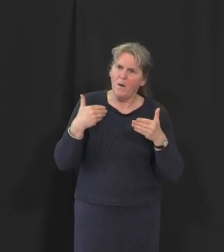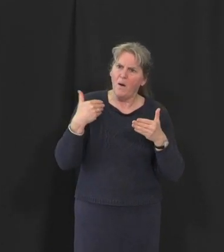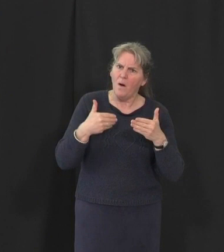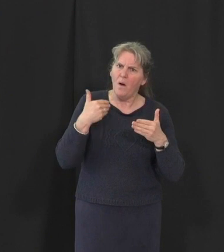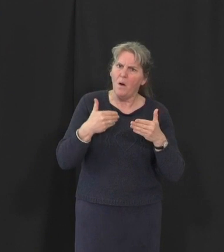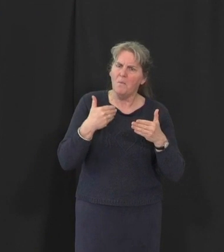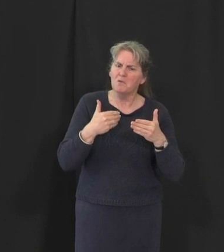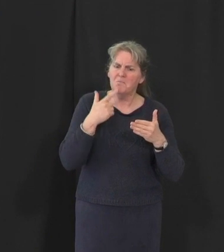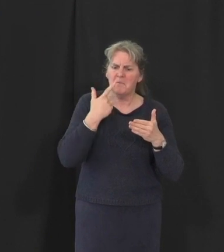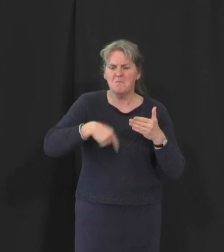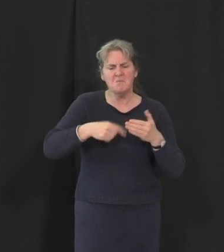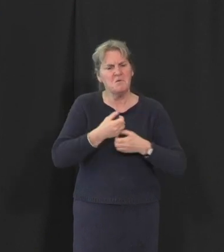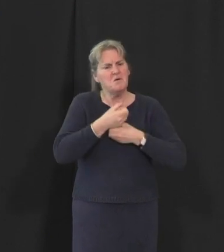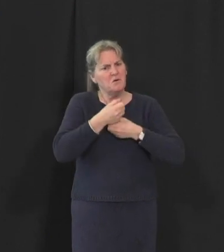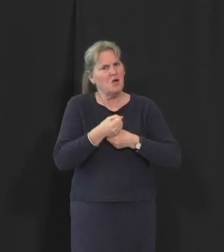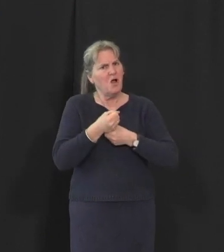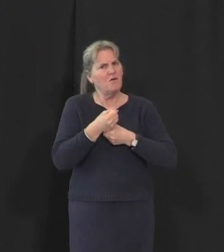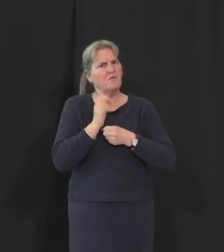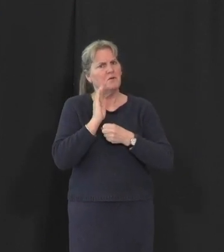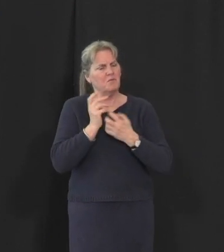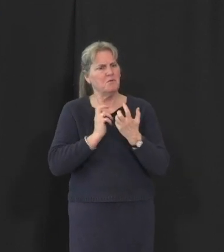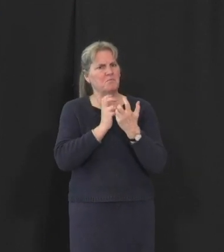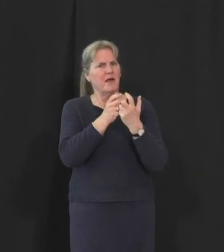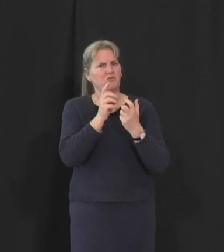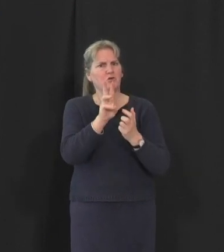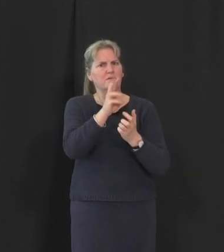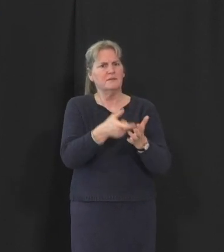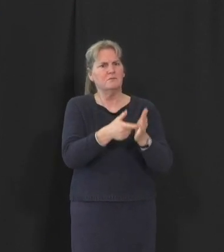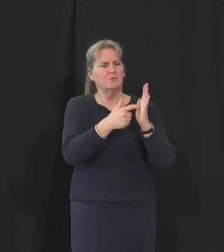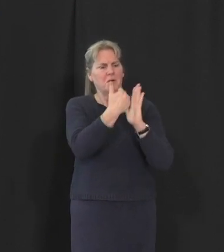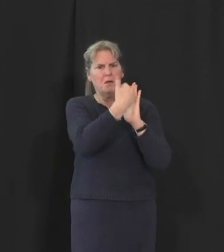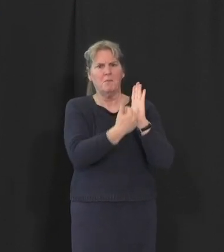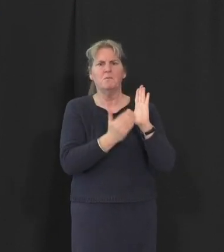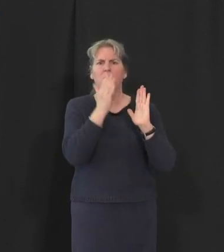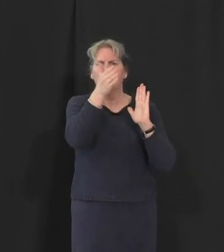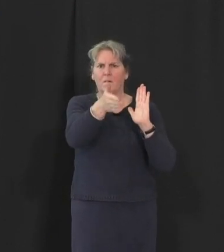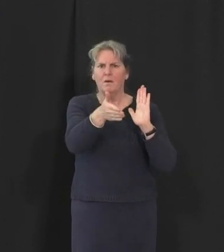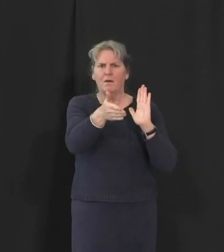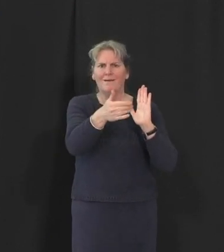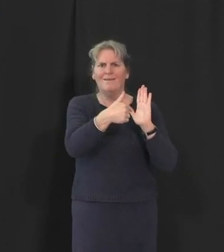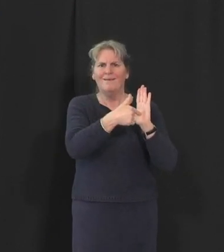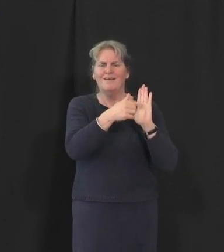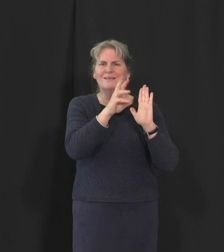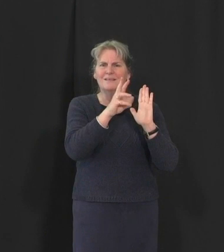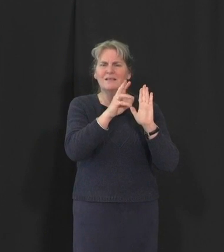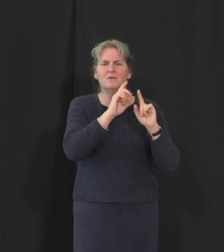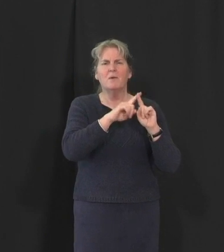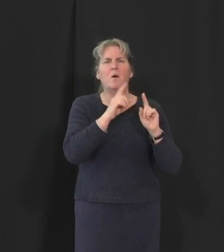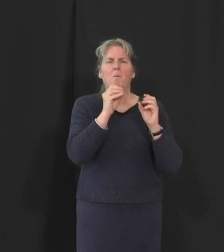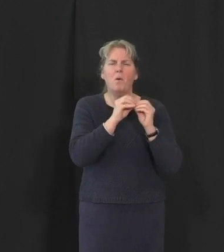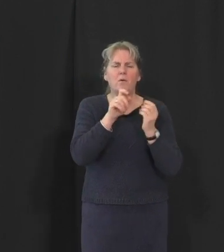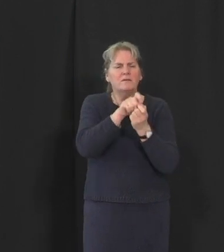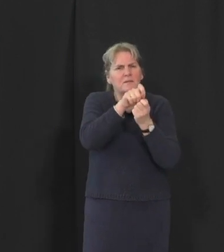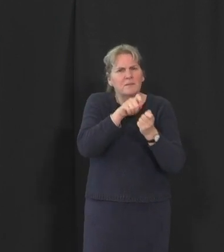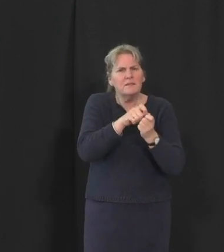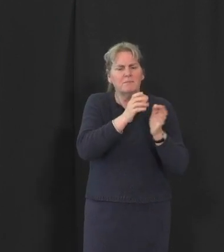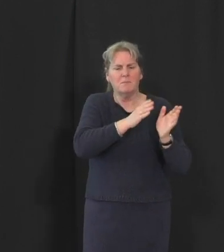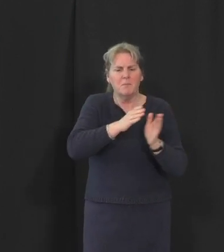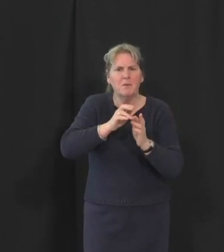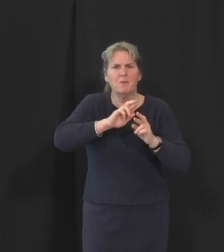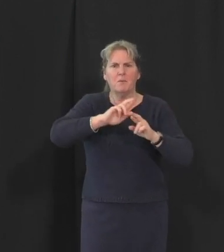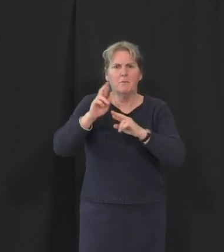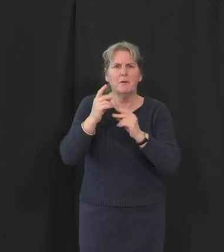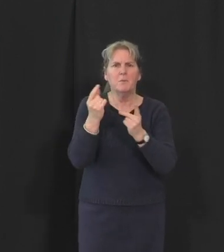can be very confident that we will be able to meet those 6 criteria. But there are continued details in the preparation.